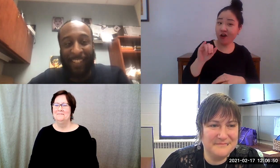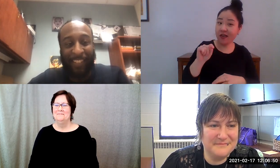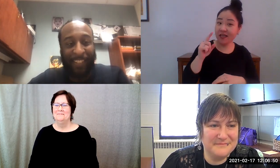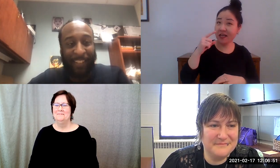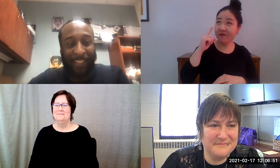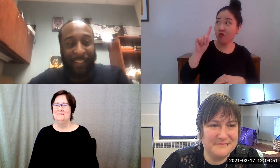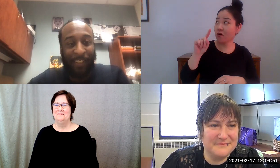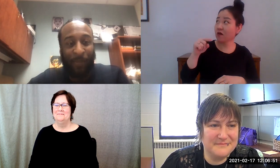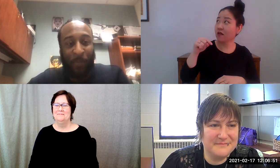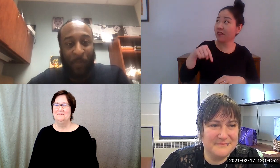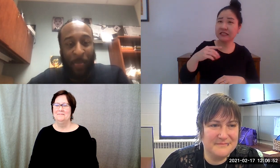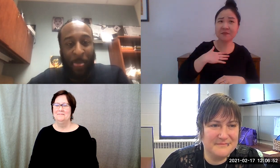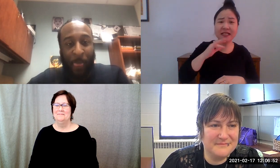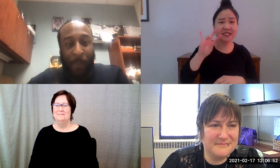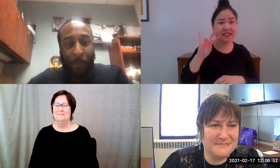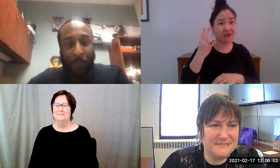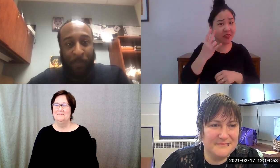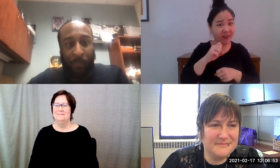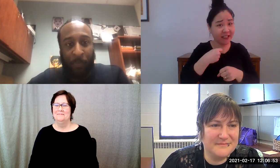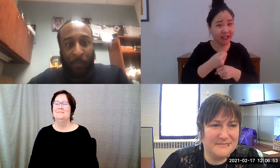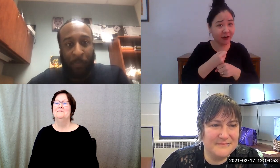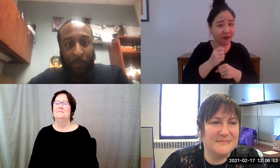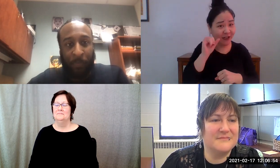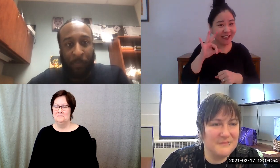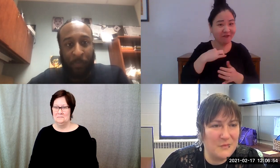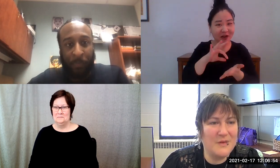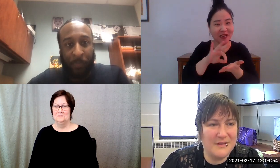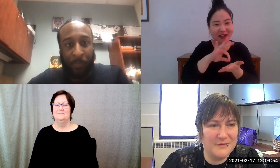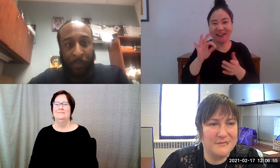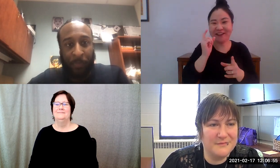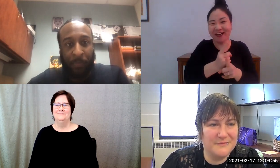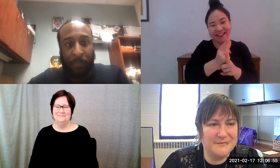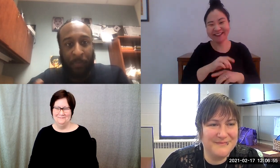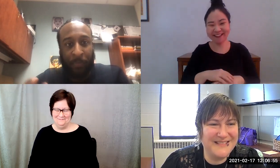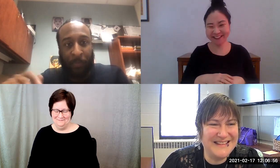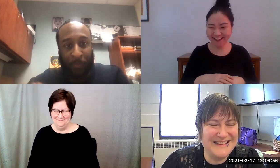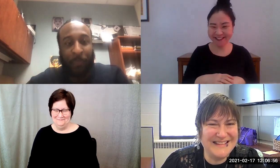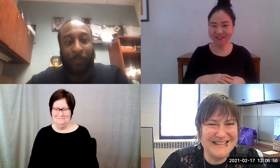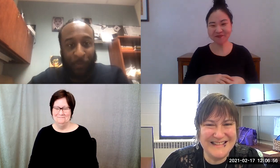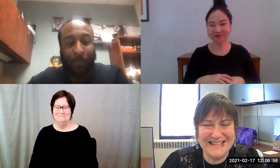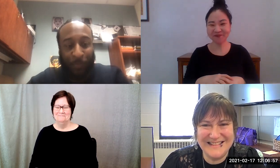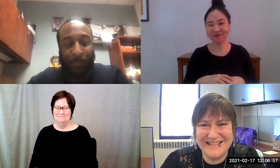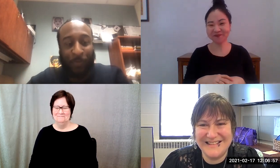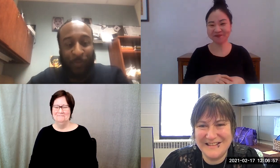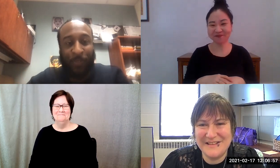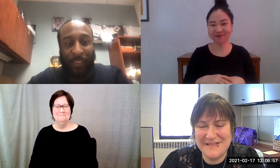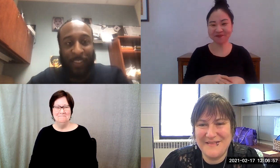at RIT for, this is my 7th year, if I'm counting right.